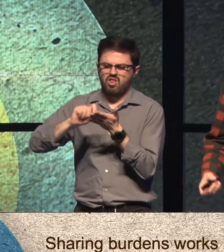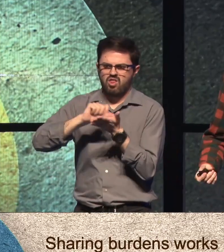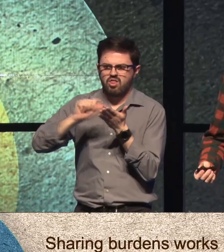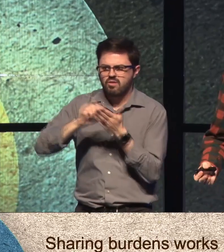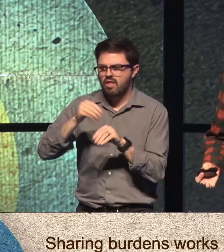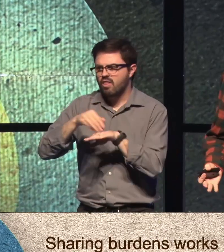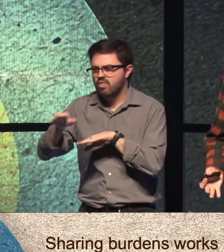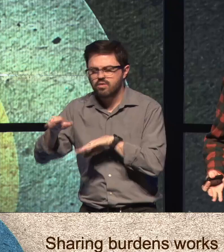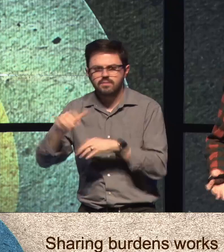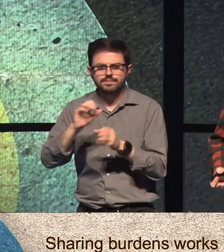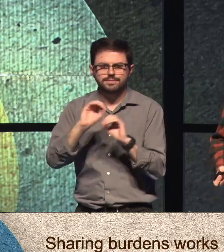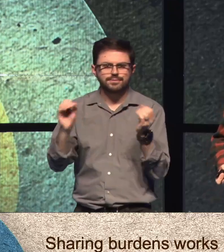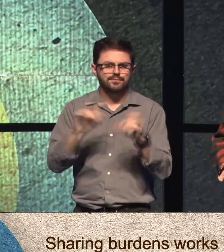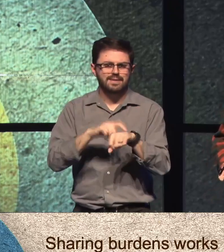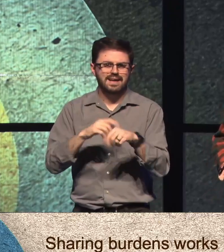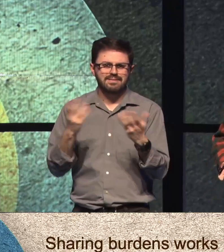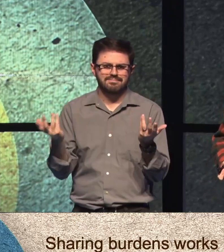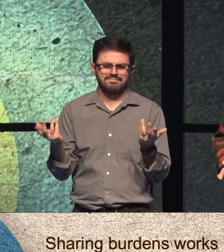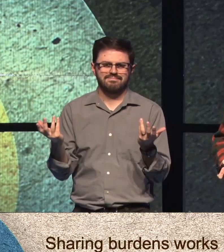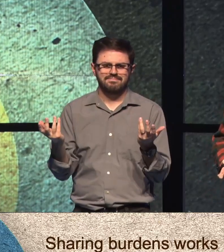just felt like I didn't have the time.